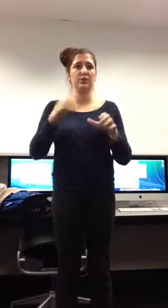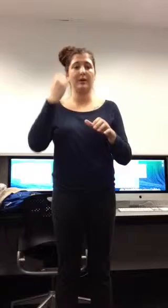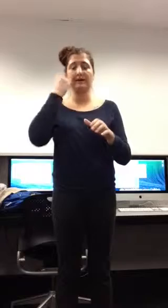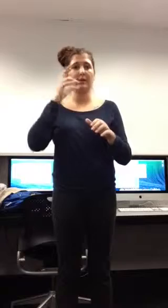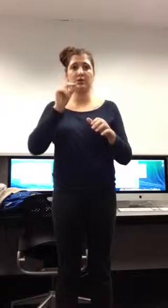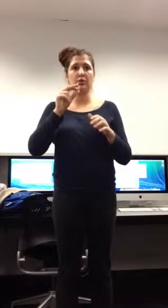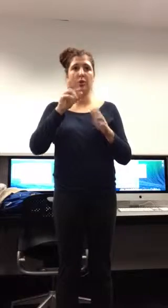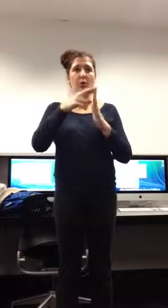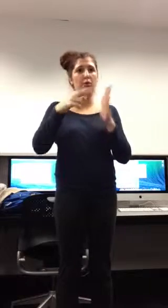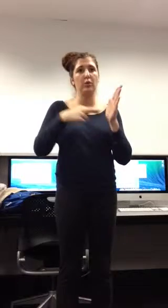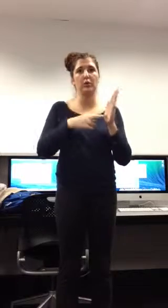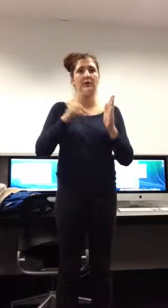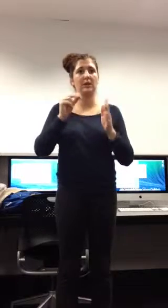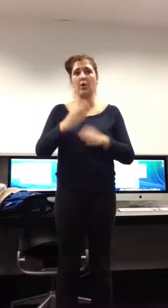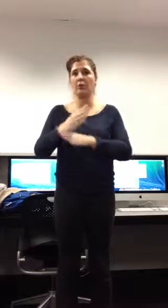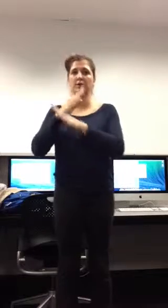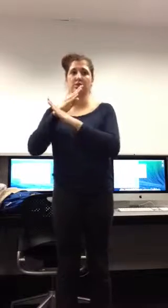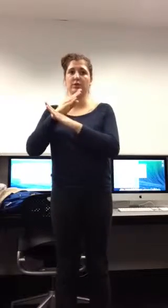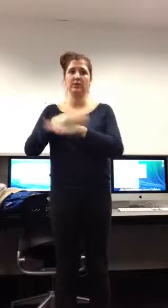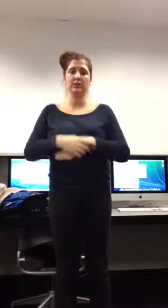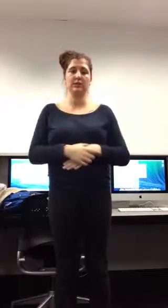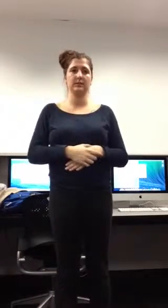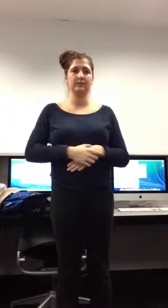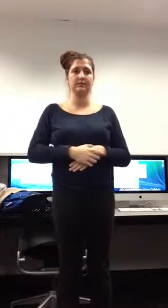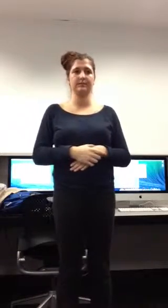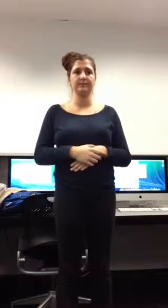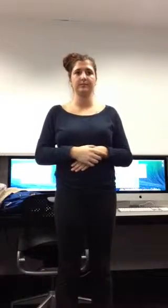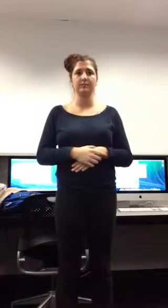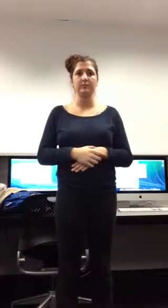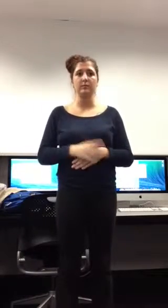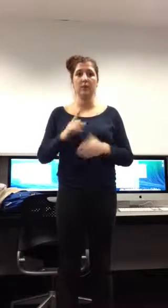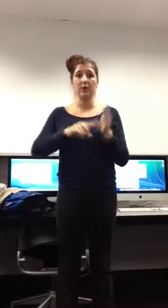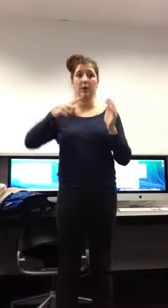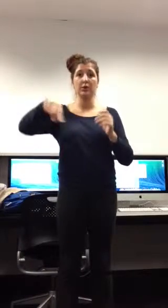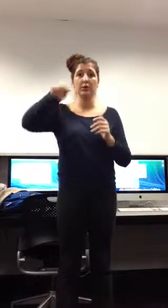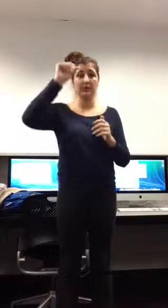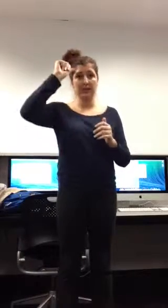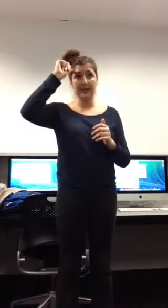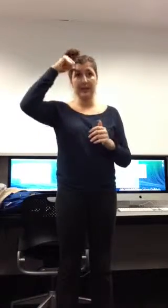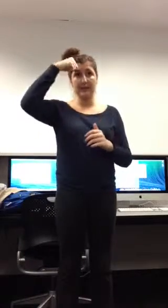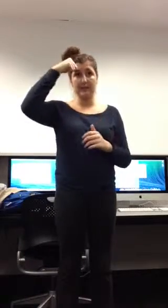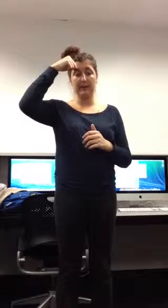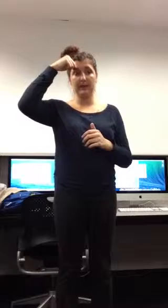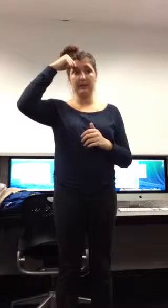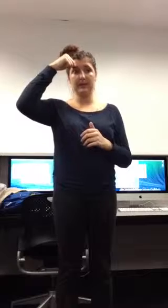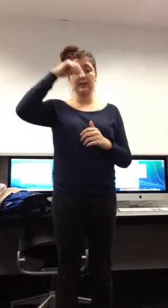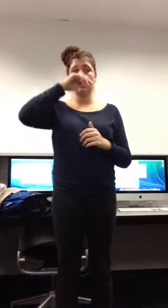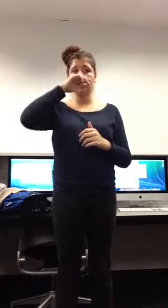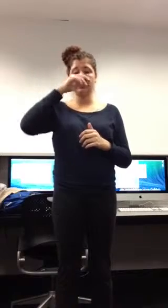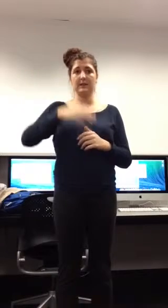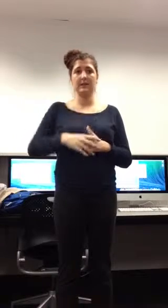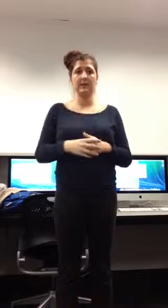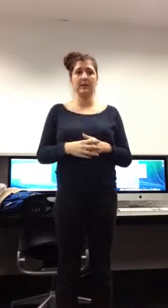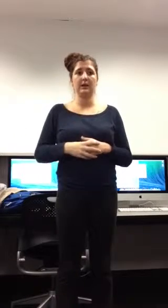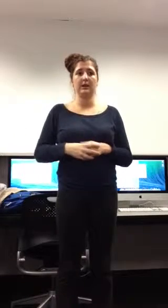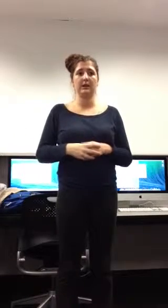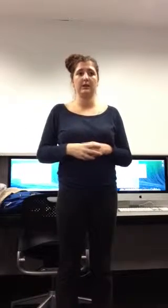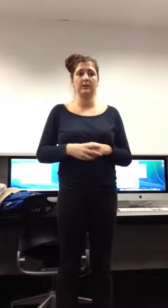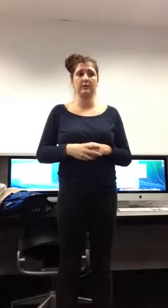restriction. What you need to do is keep in mind that how much do we